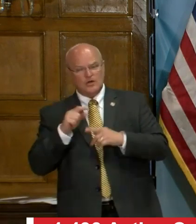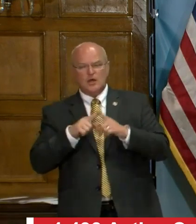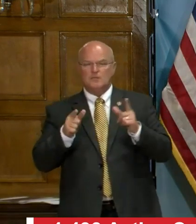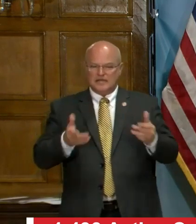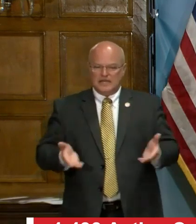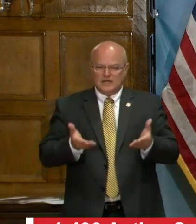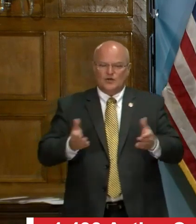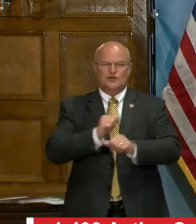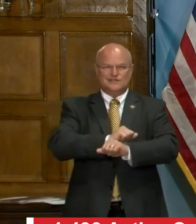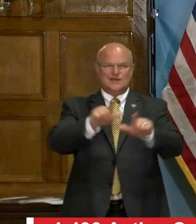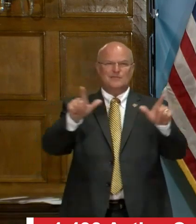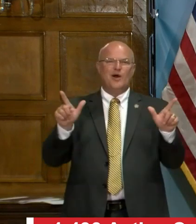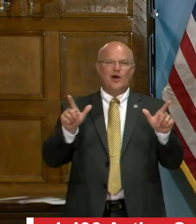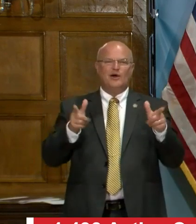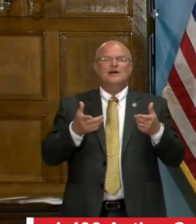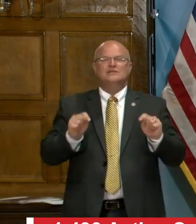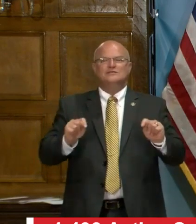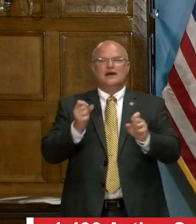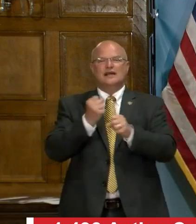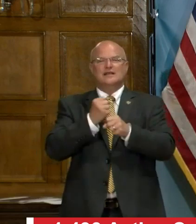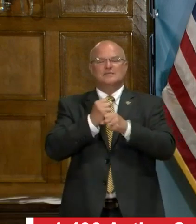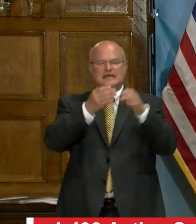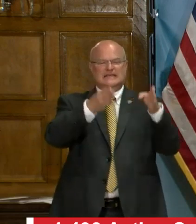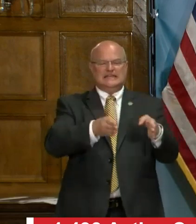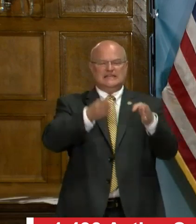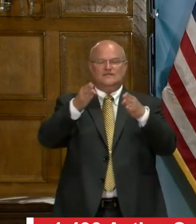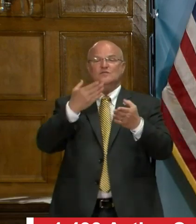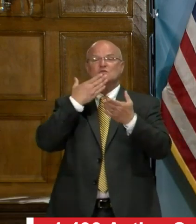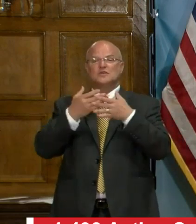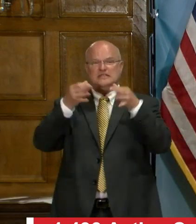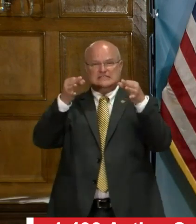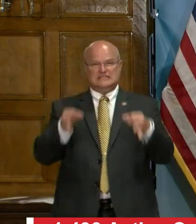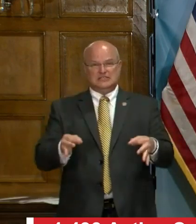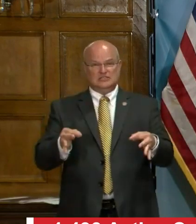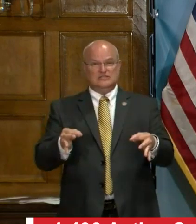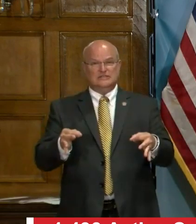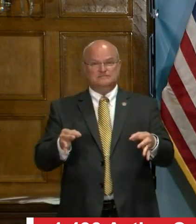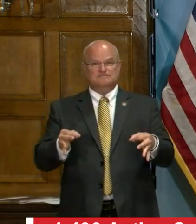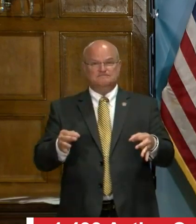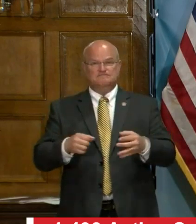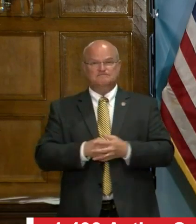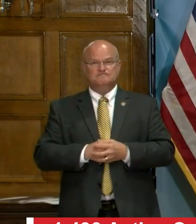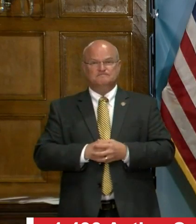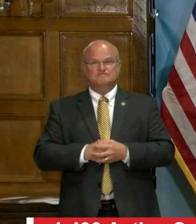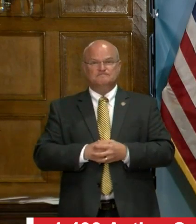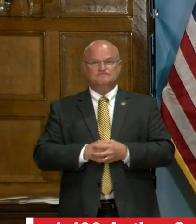let's encourage them all, and let's try to make individual good decisions.